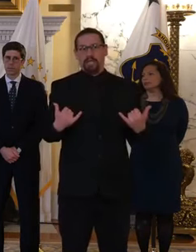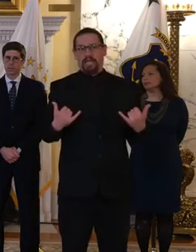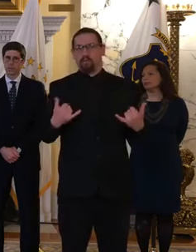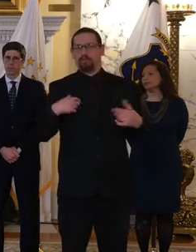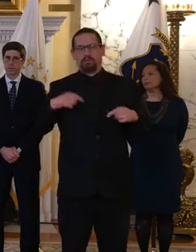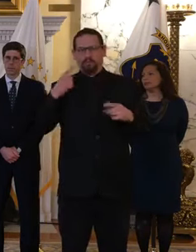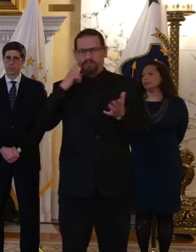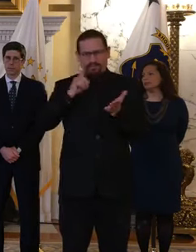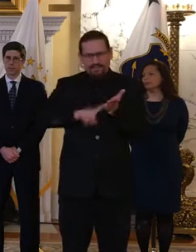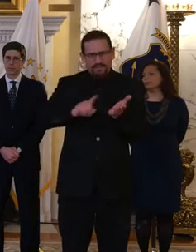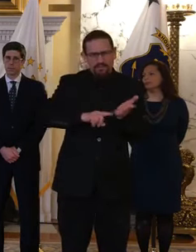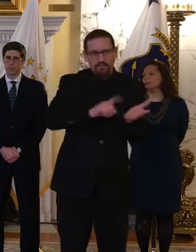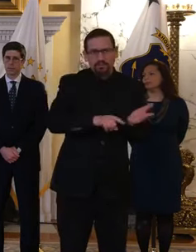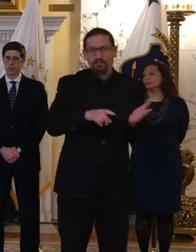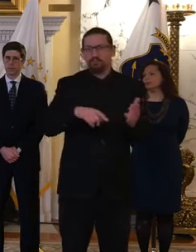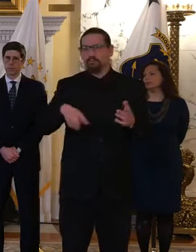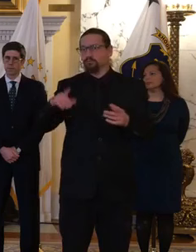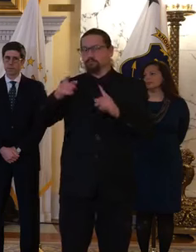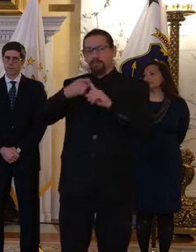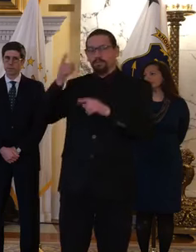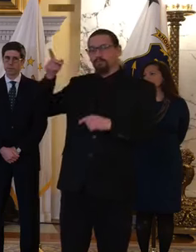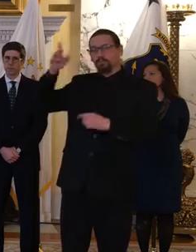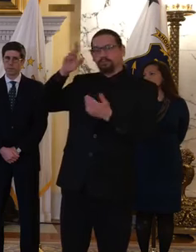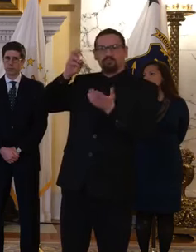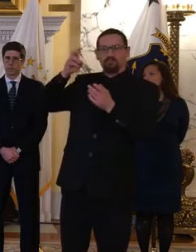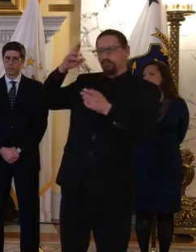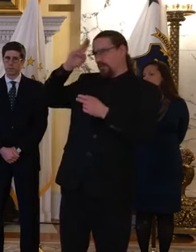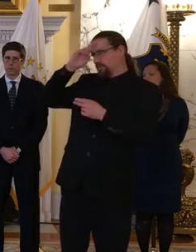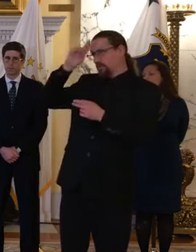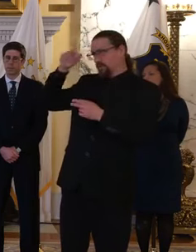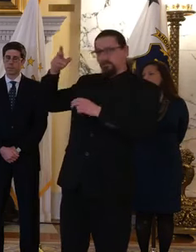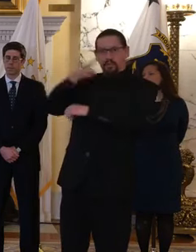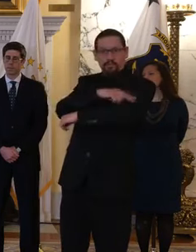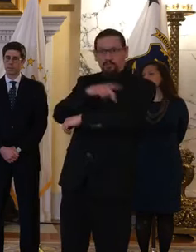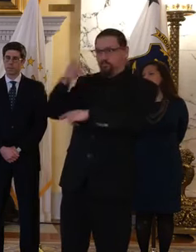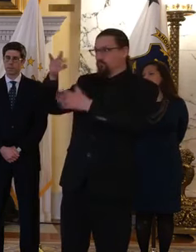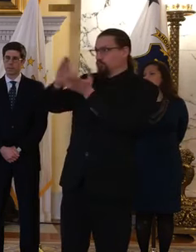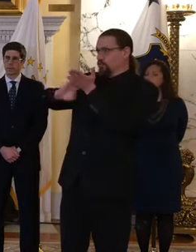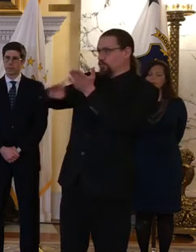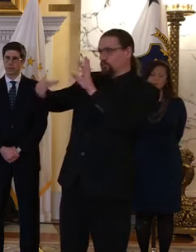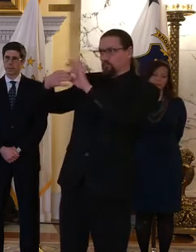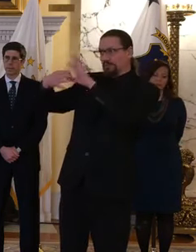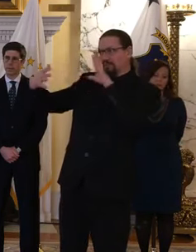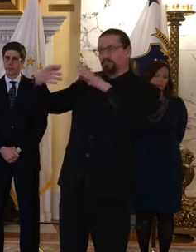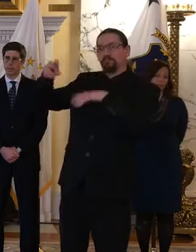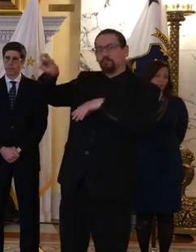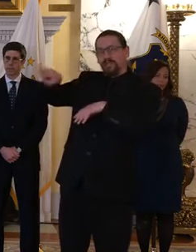hospital to a nursing home to prevent any transmission in the nursing home setting.